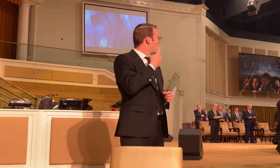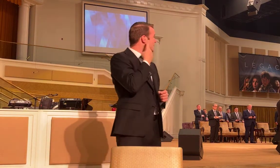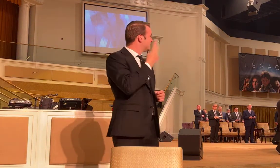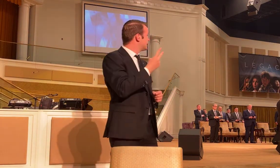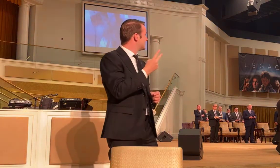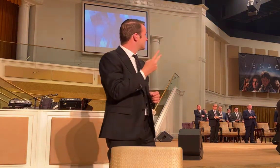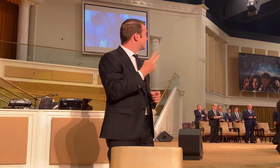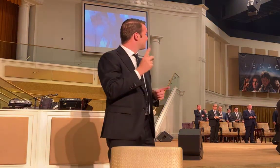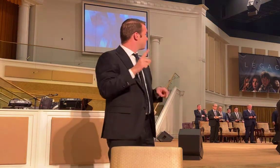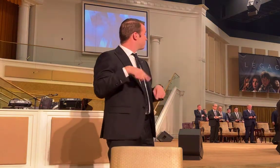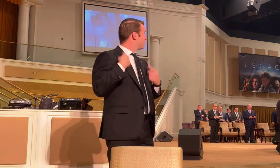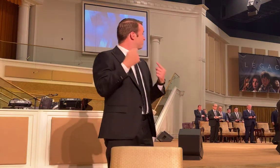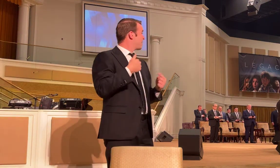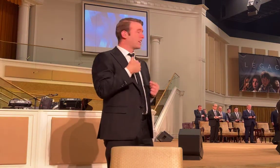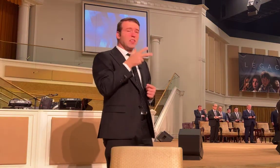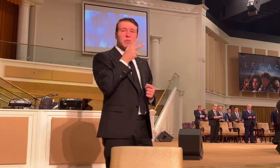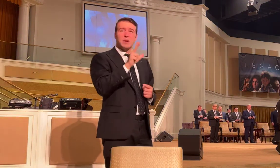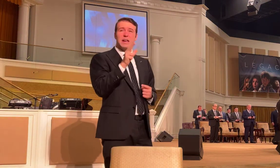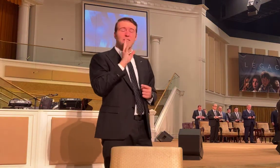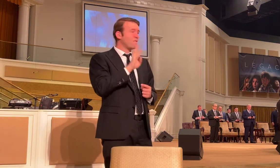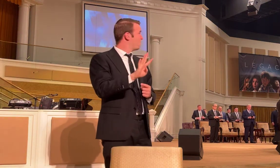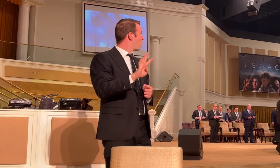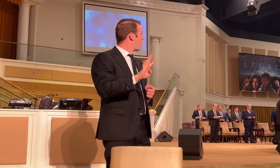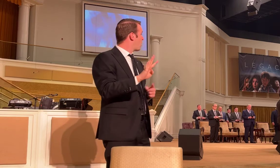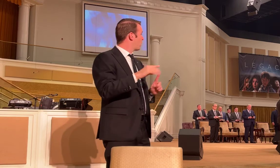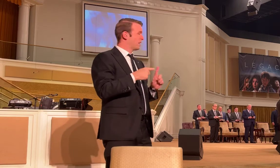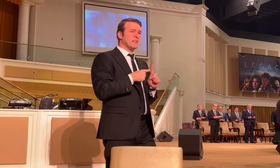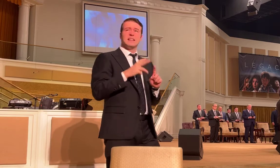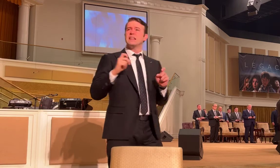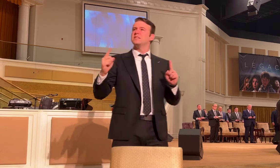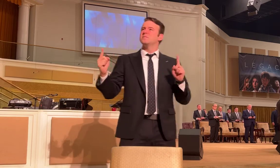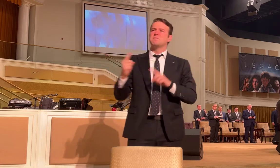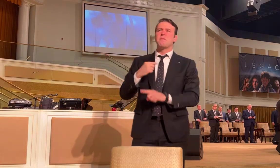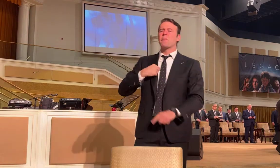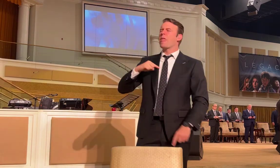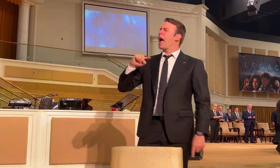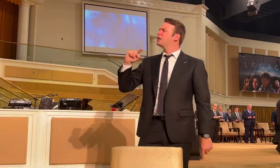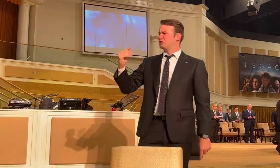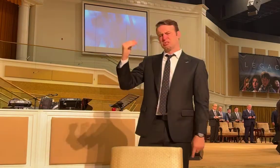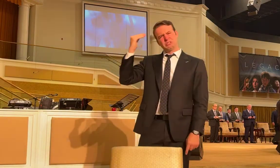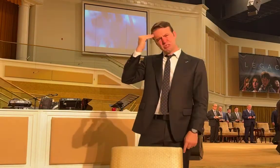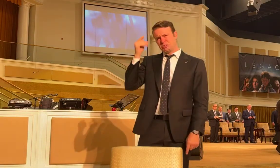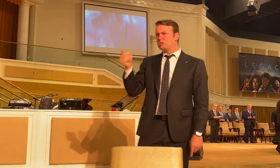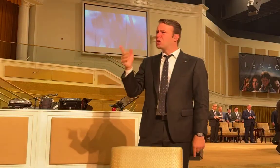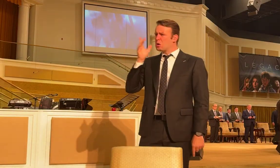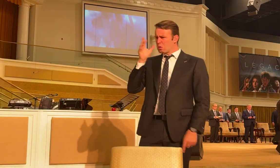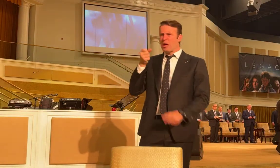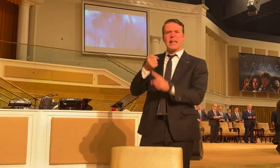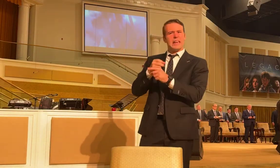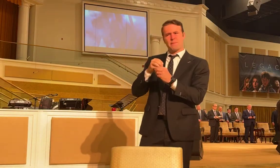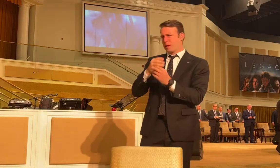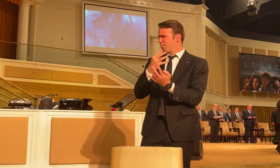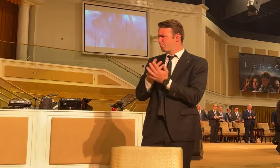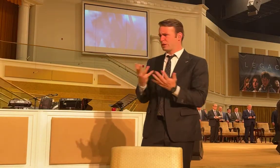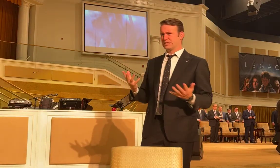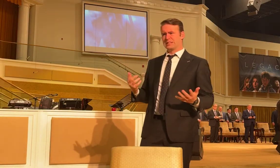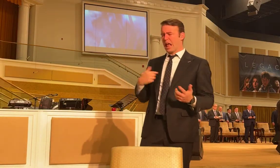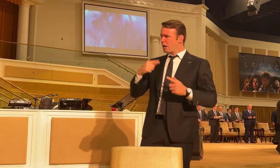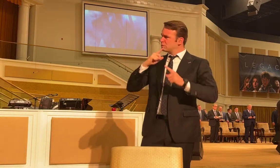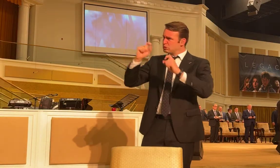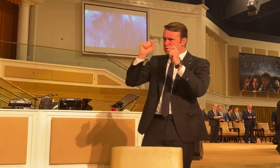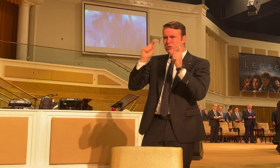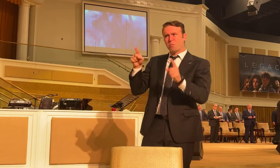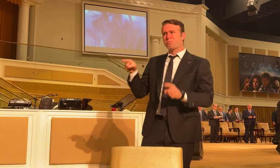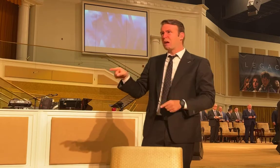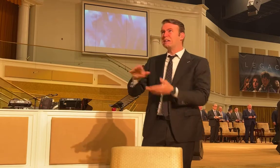well, evidently since I was 3 or 4, he said, I just knew that you were going to end up in prison. I'm so